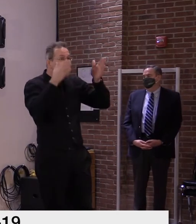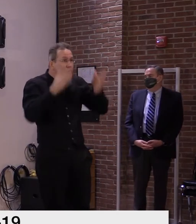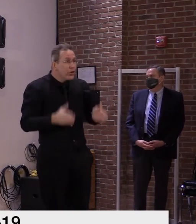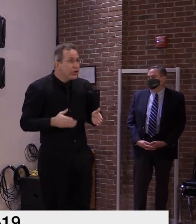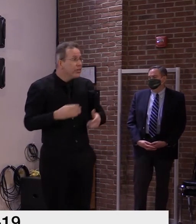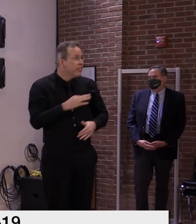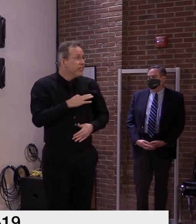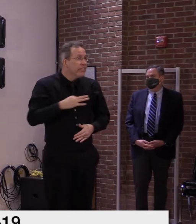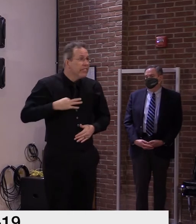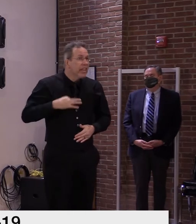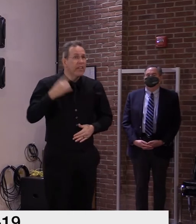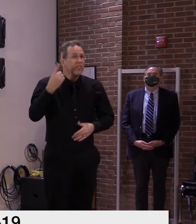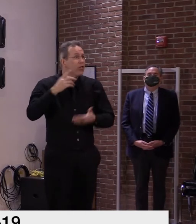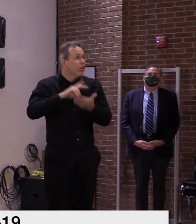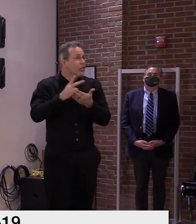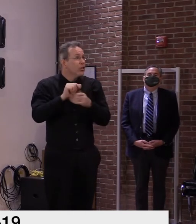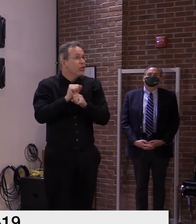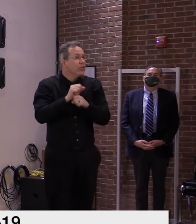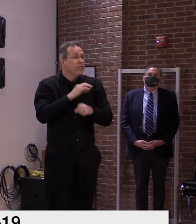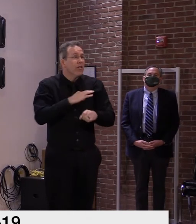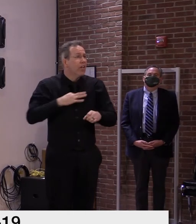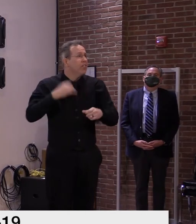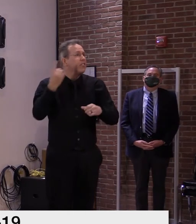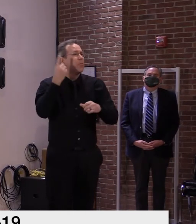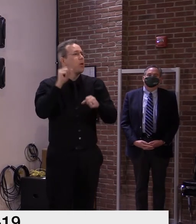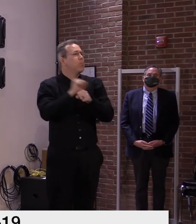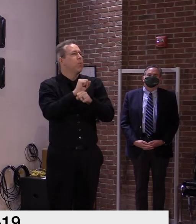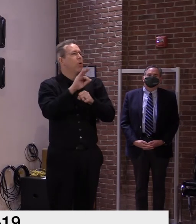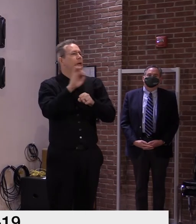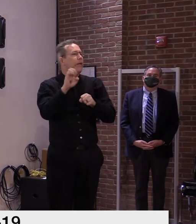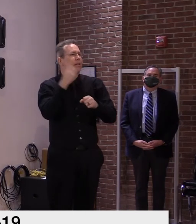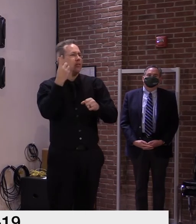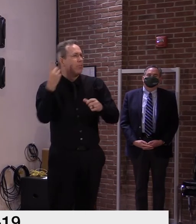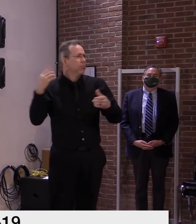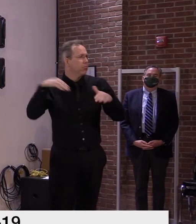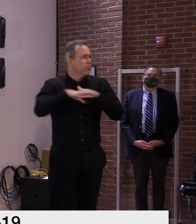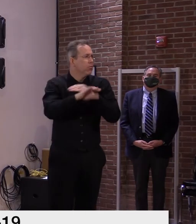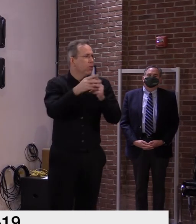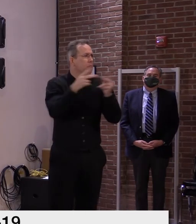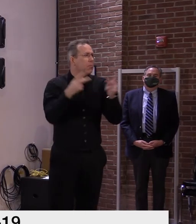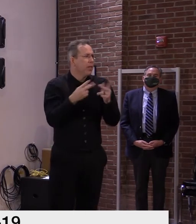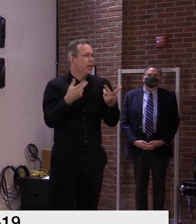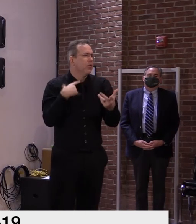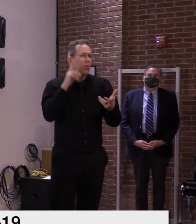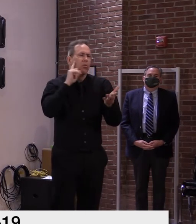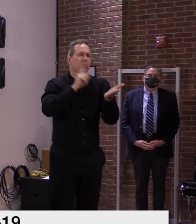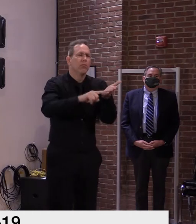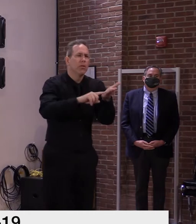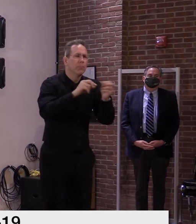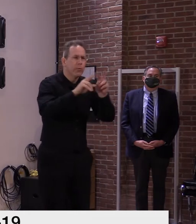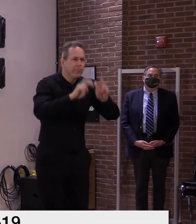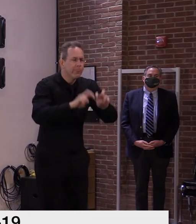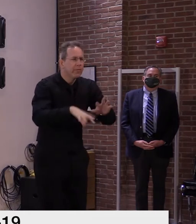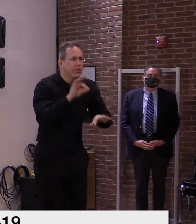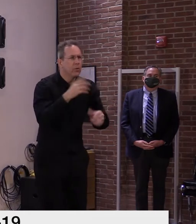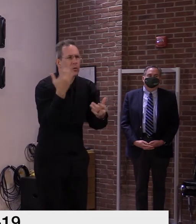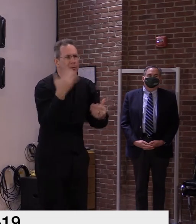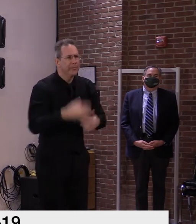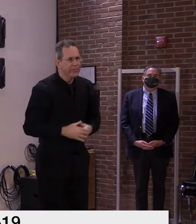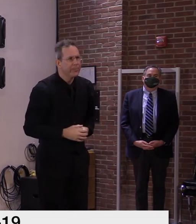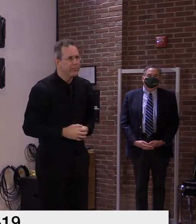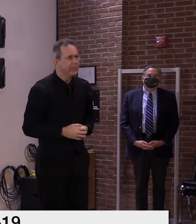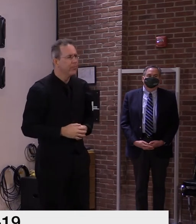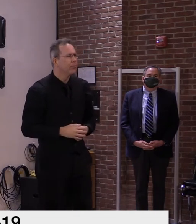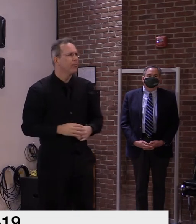just going to have to wait till the contact tracing tells us what happened in this case. I mean, it focuses on kind of preventing